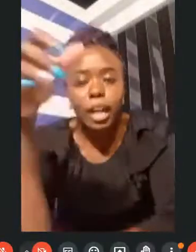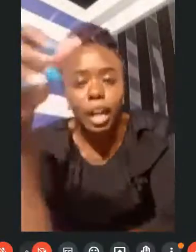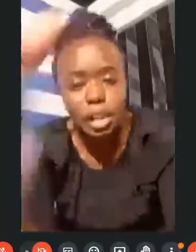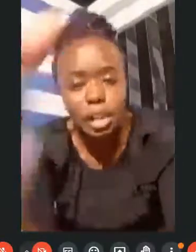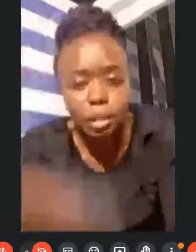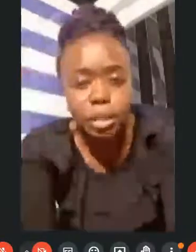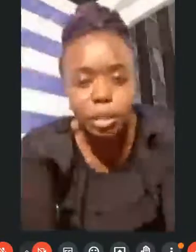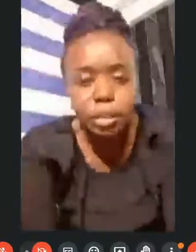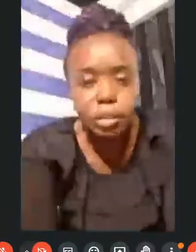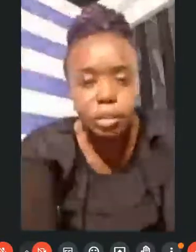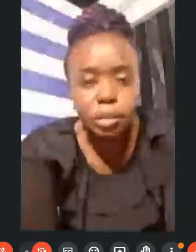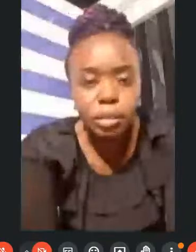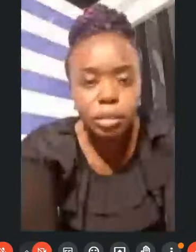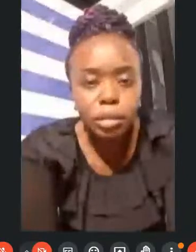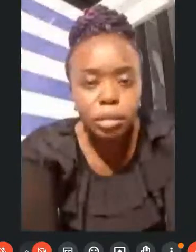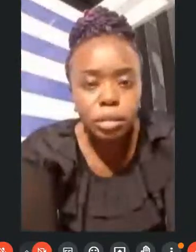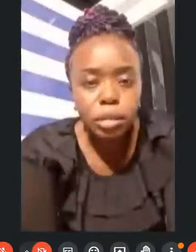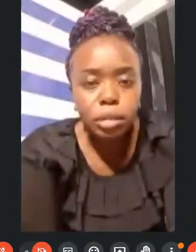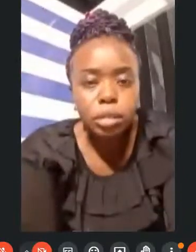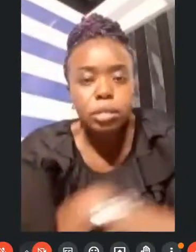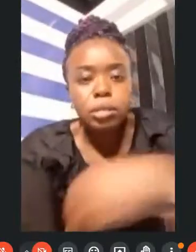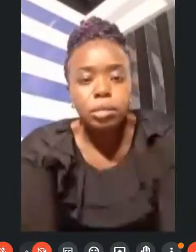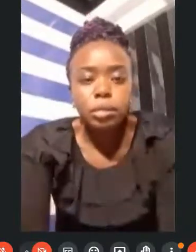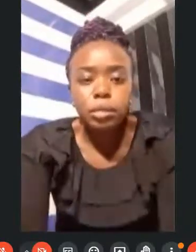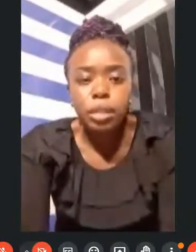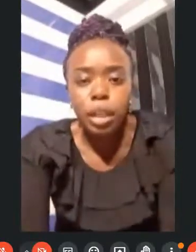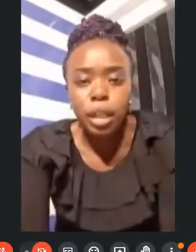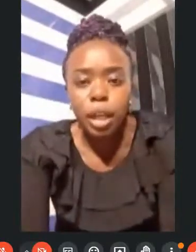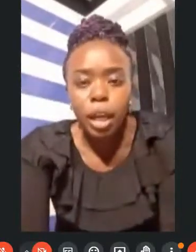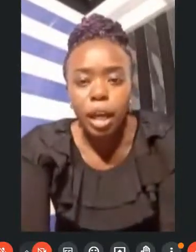Sharon, go ahead, ask your question.